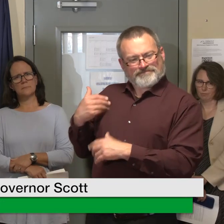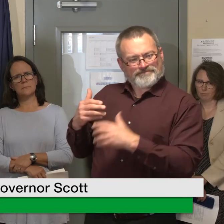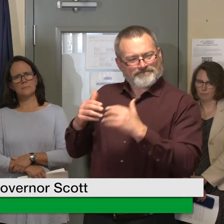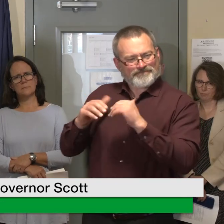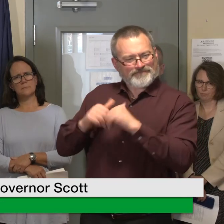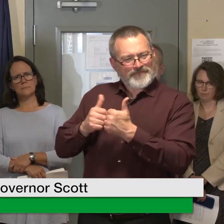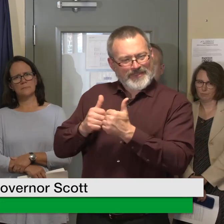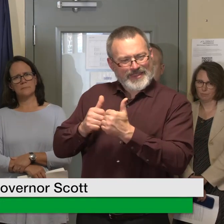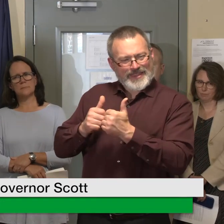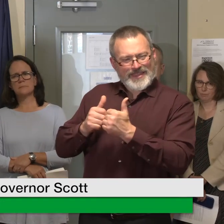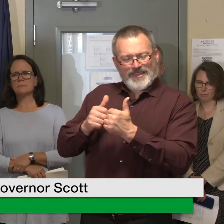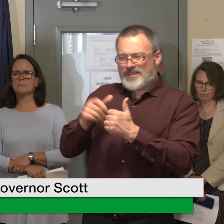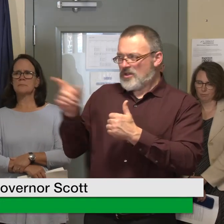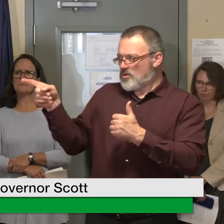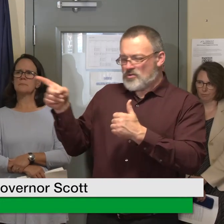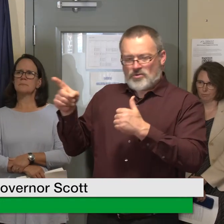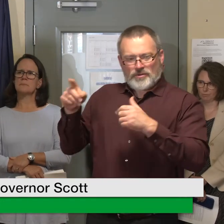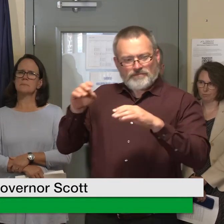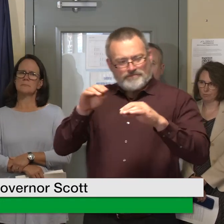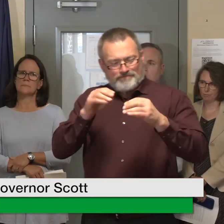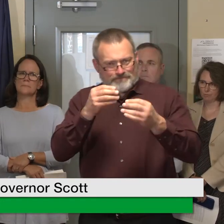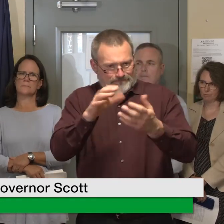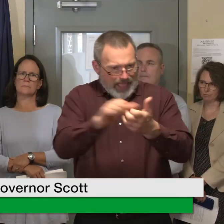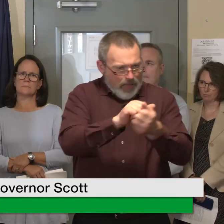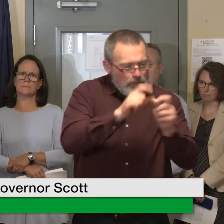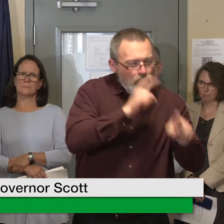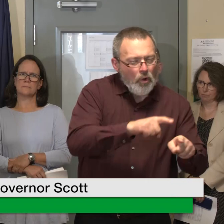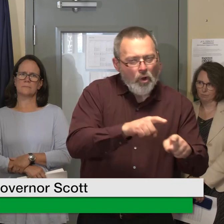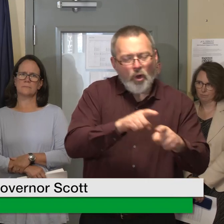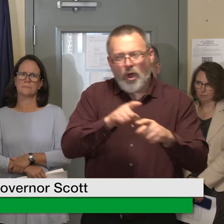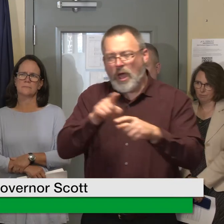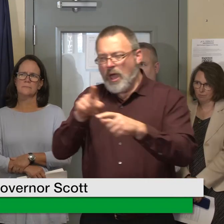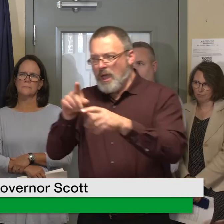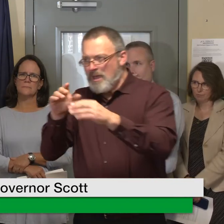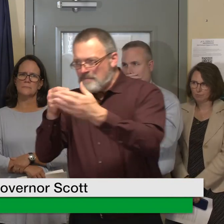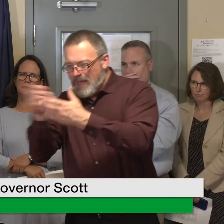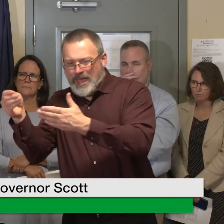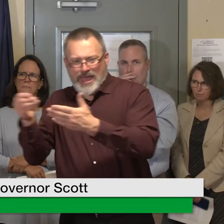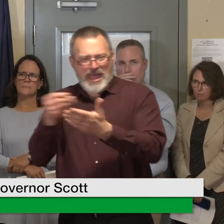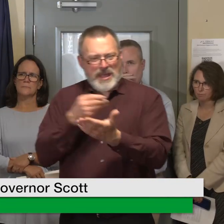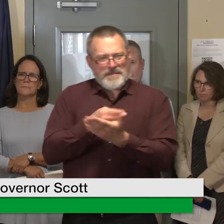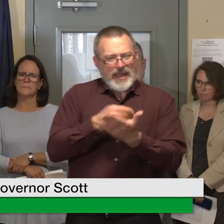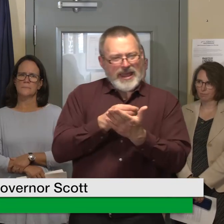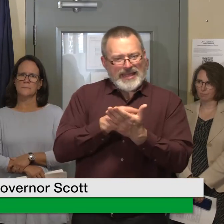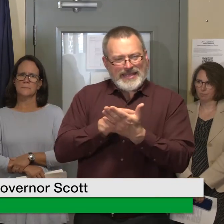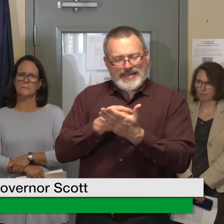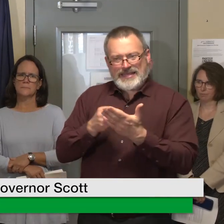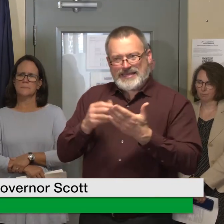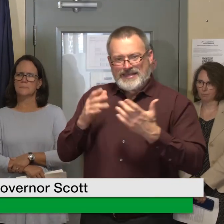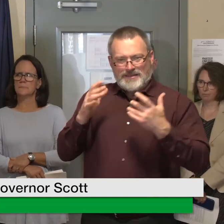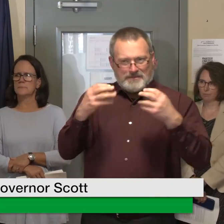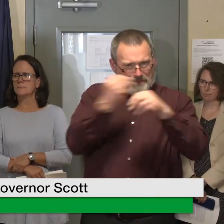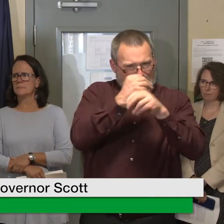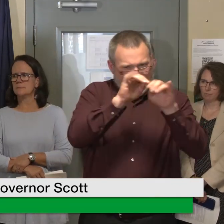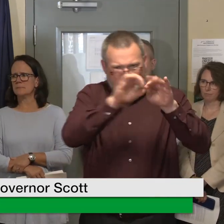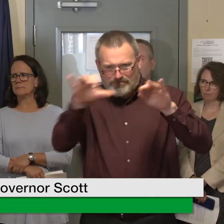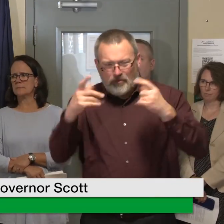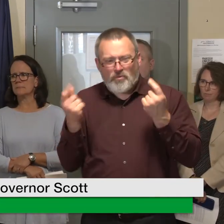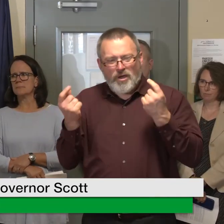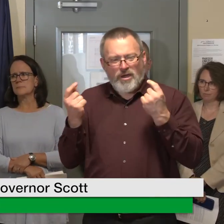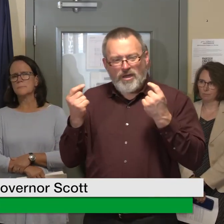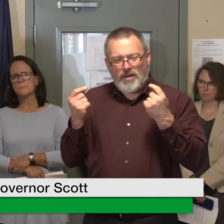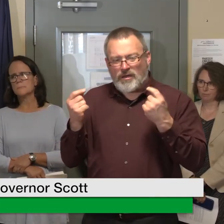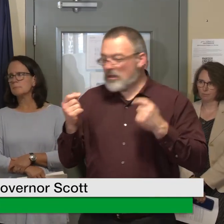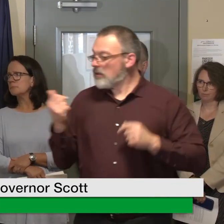damage reported or number of people impacted? Yeah, there's a formula, different formula for the public assistance versus the